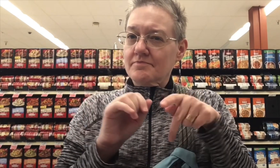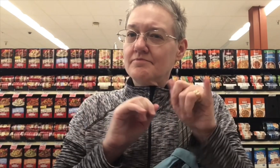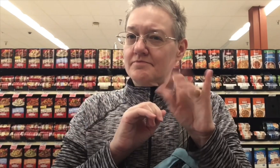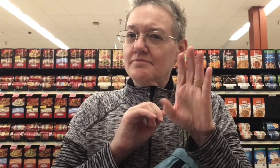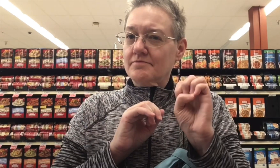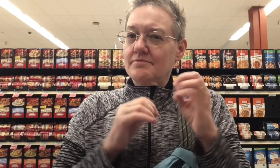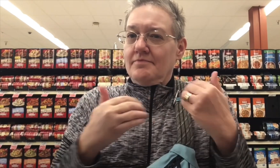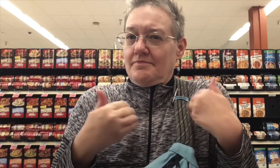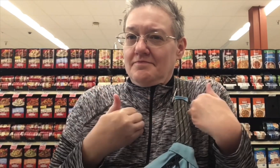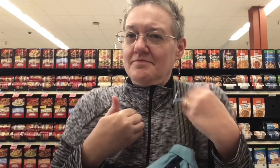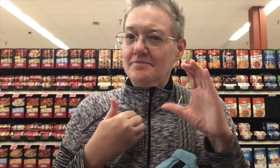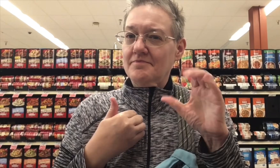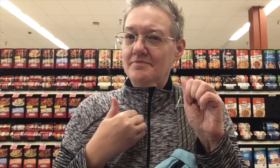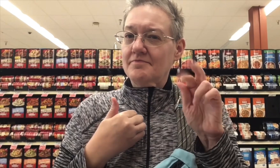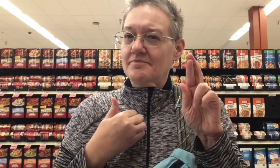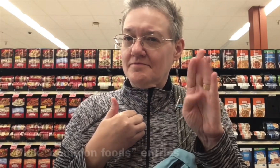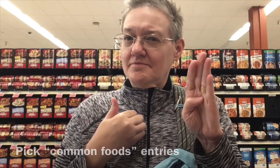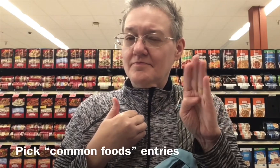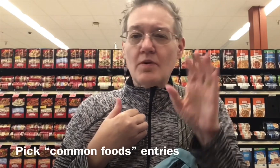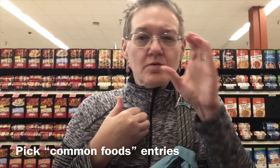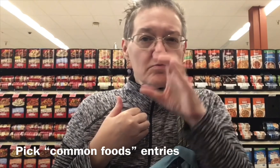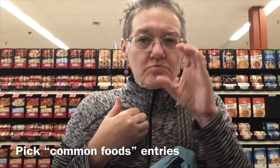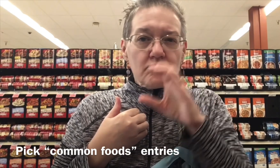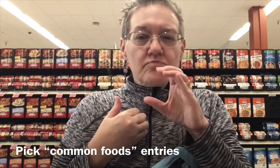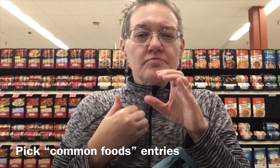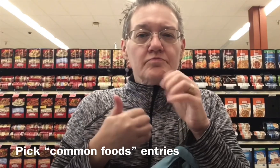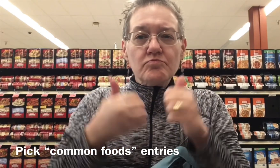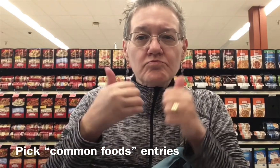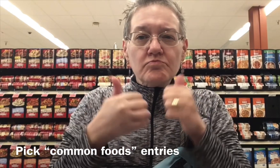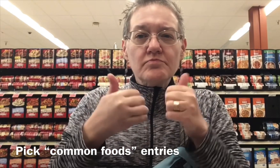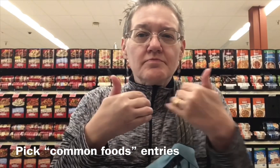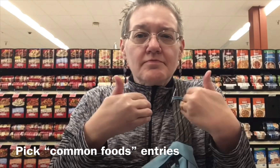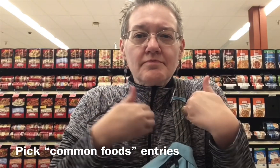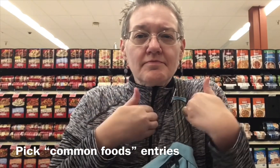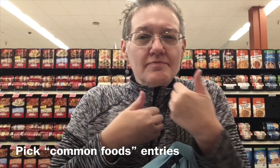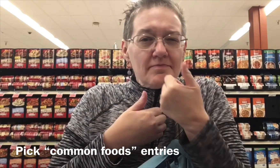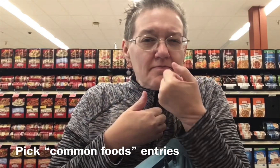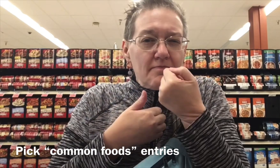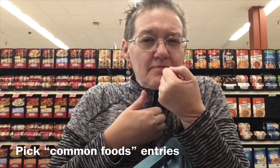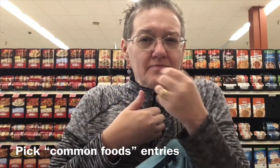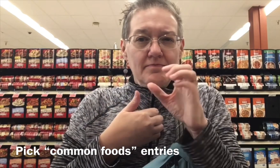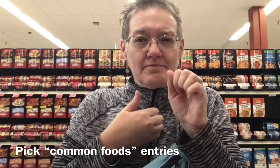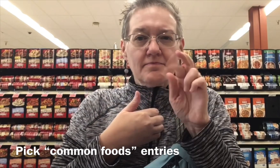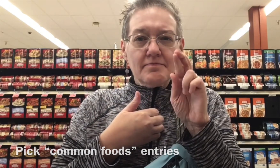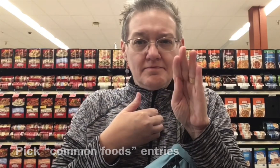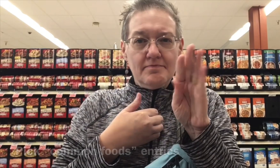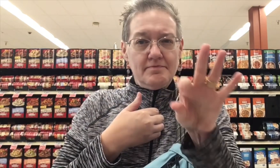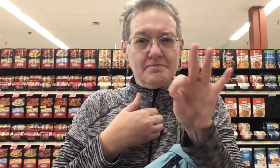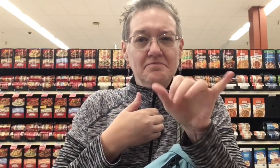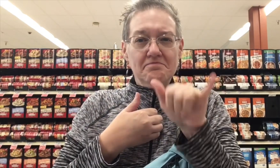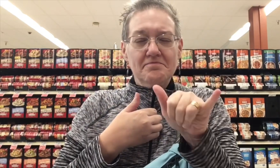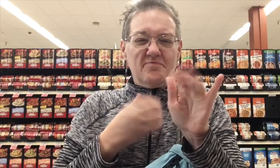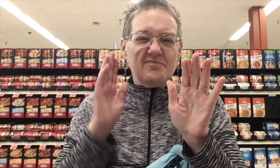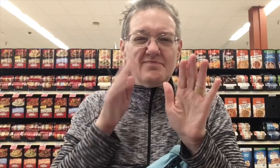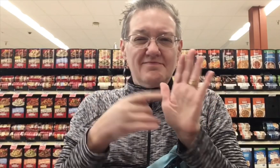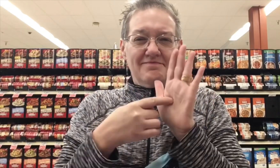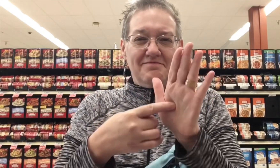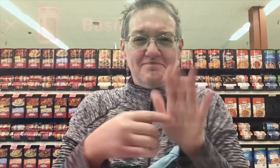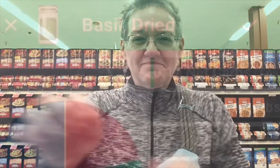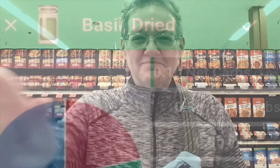0 carbs because all spices have carbs. Look for the entries that have a little bit of carbs and pick that. I'll